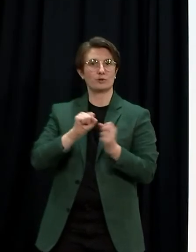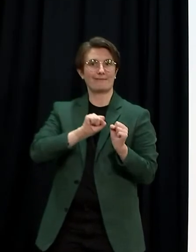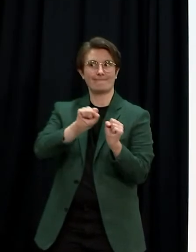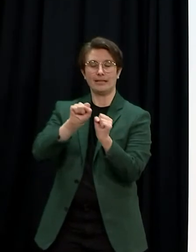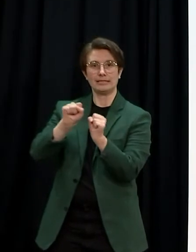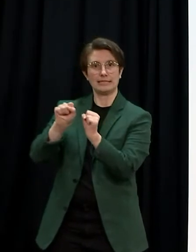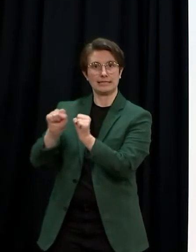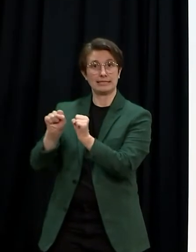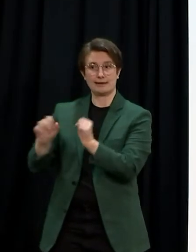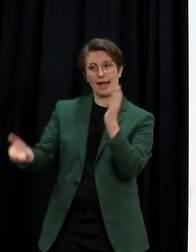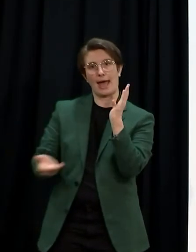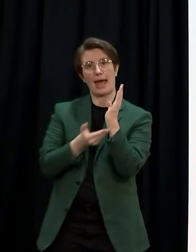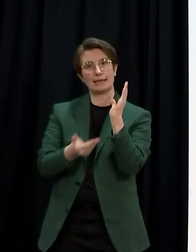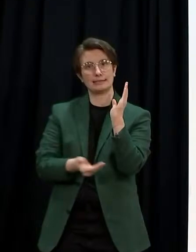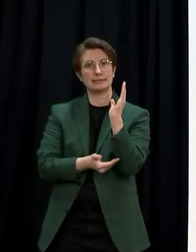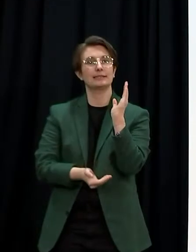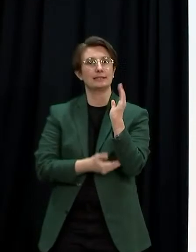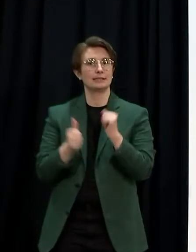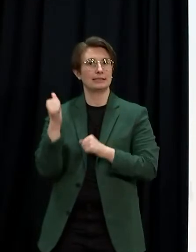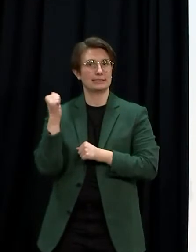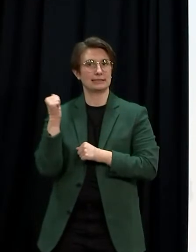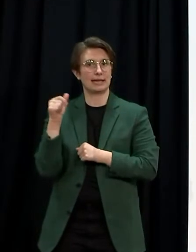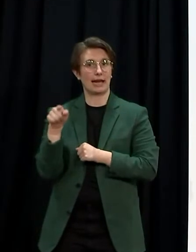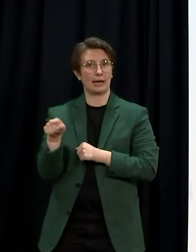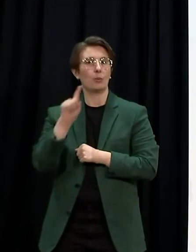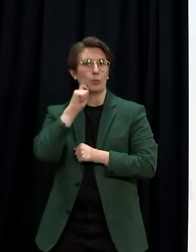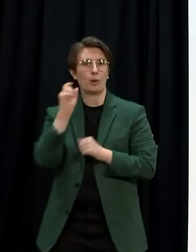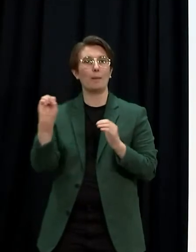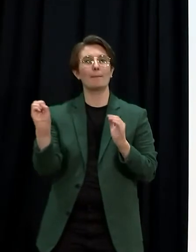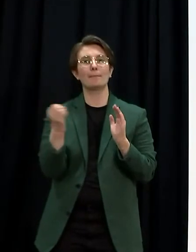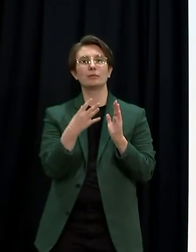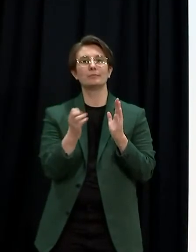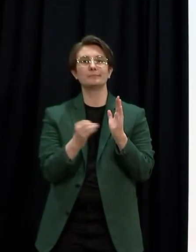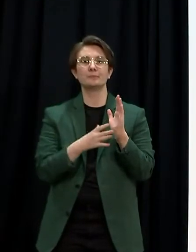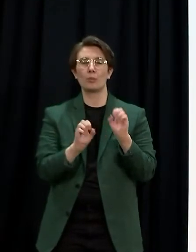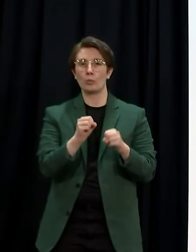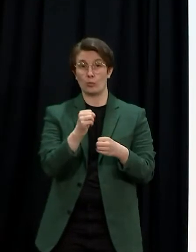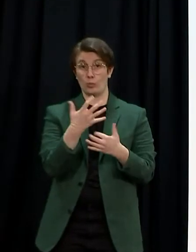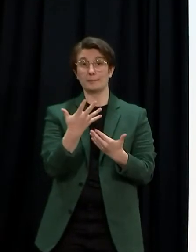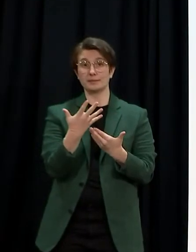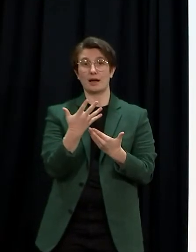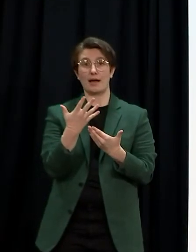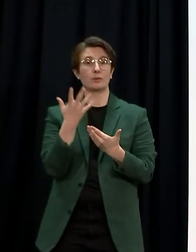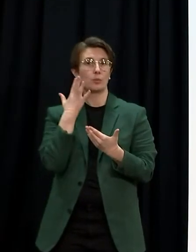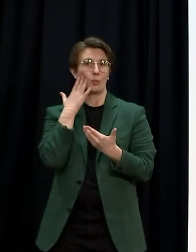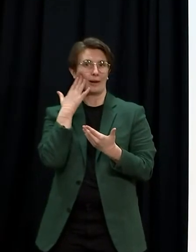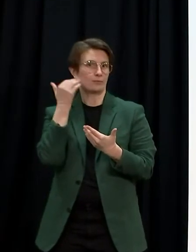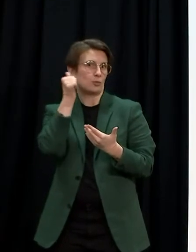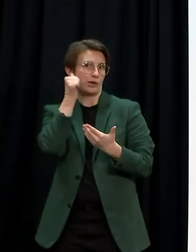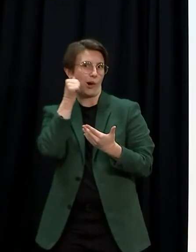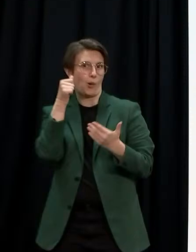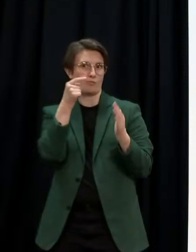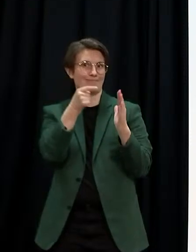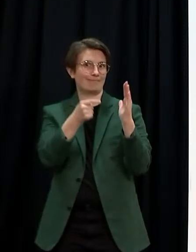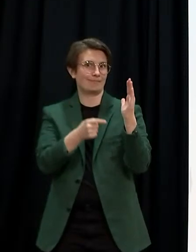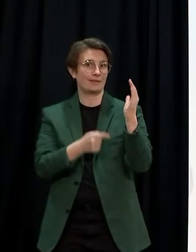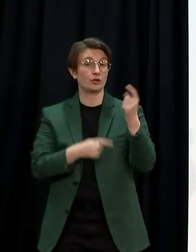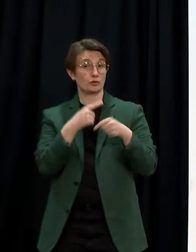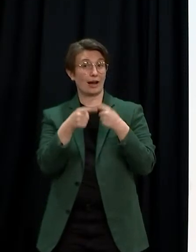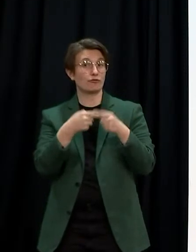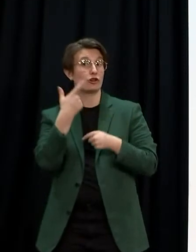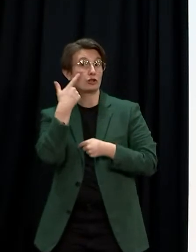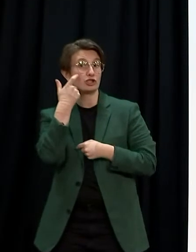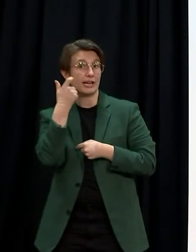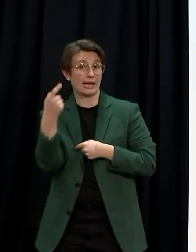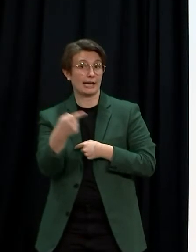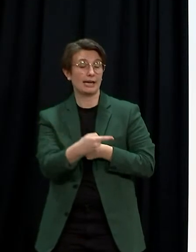have involved wider members of the public, they will be published as locations of interest, so please do keep following that locations of interest